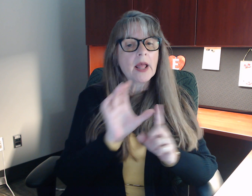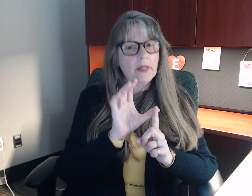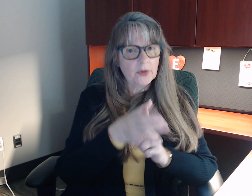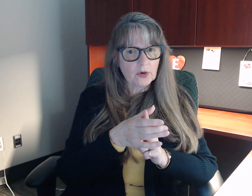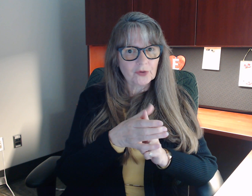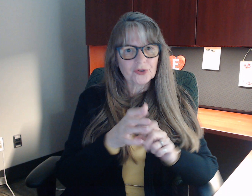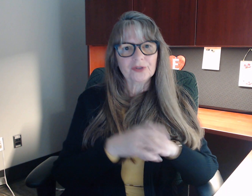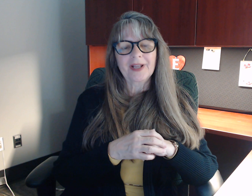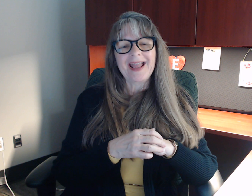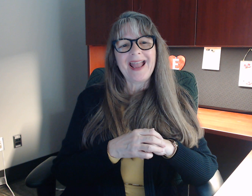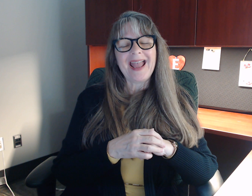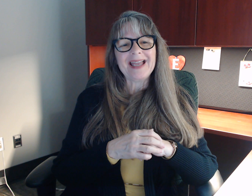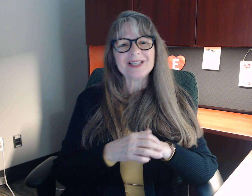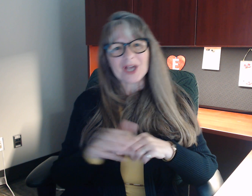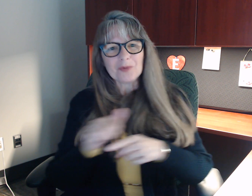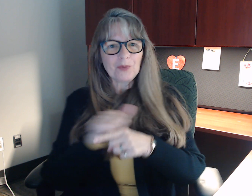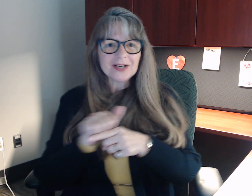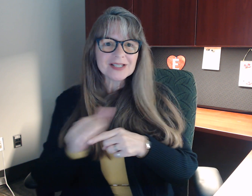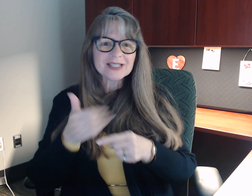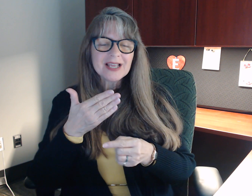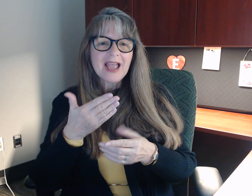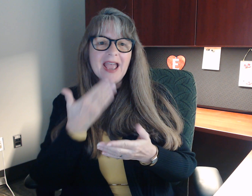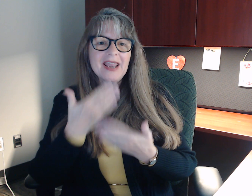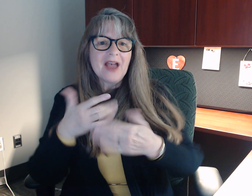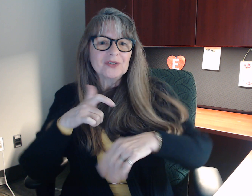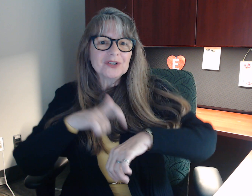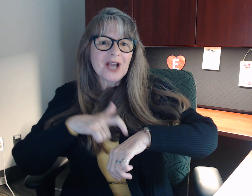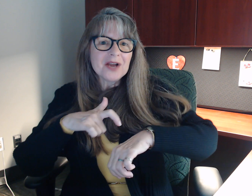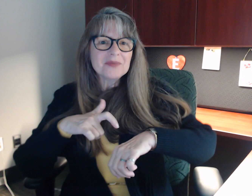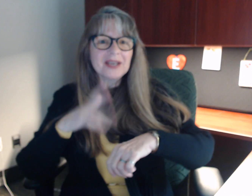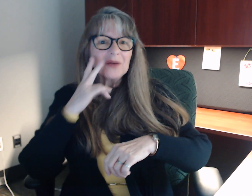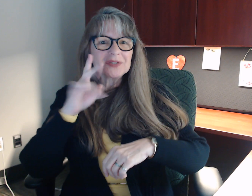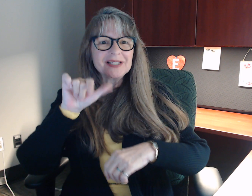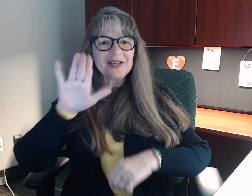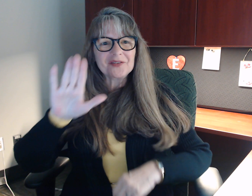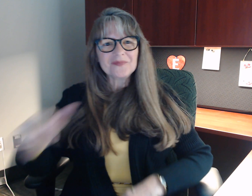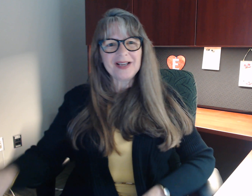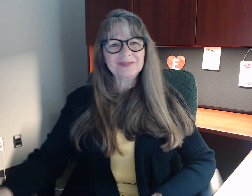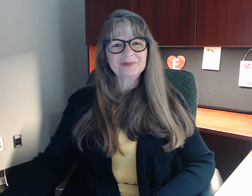and their culture. And practice and have a good time. And I will see you later. Bye.